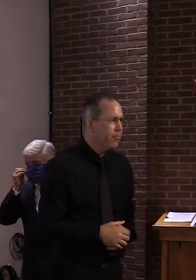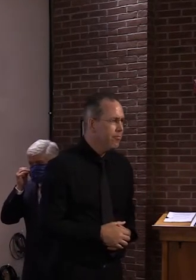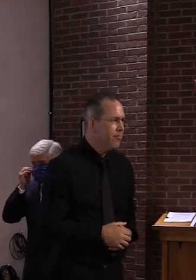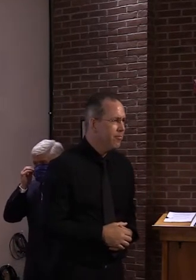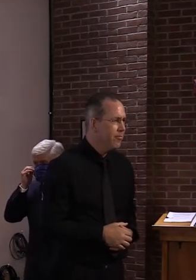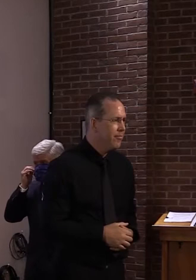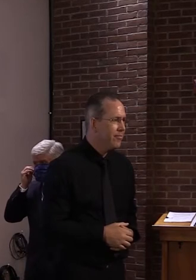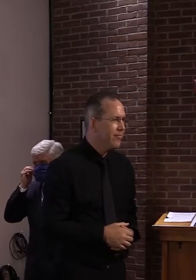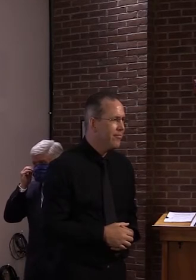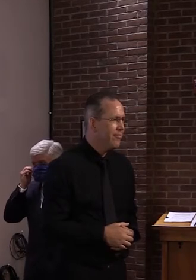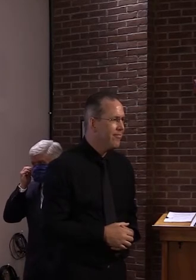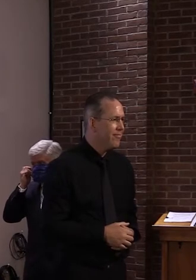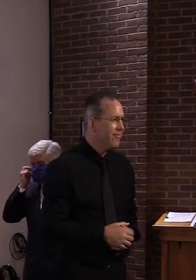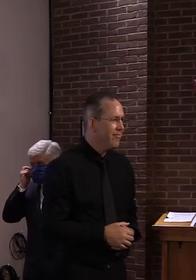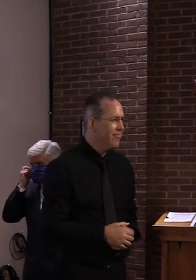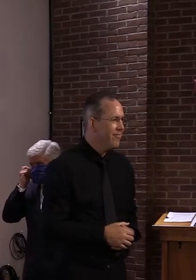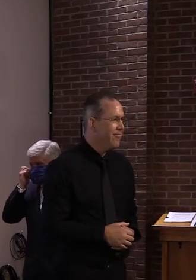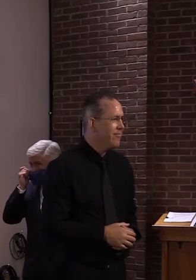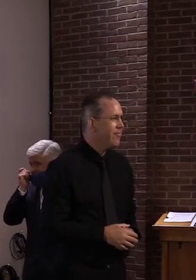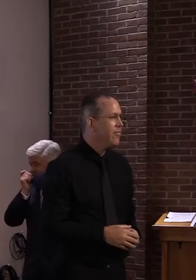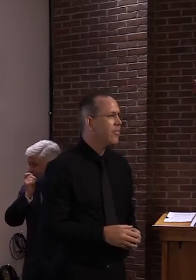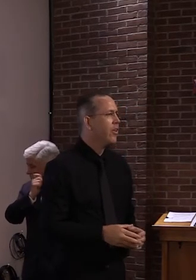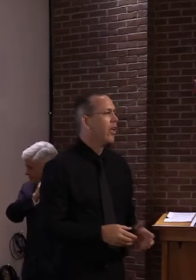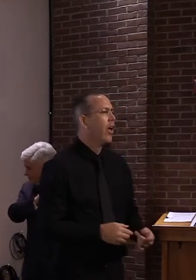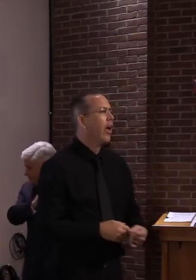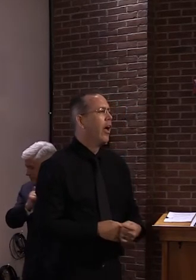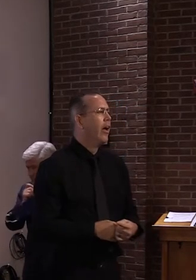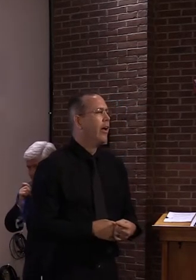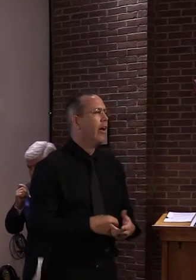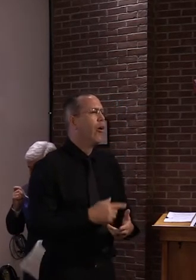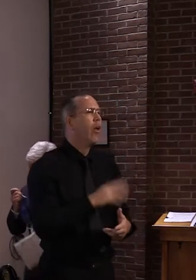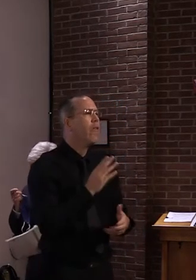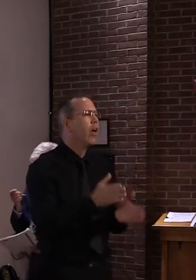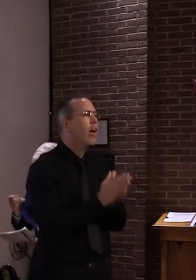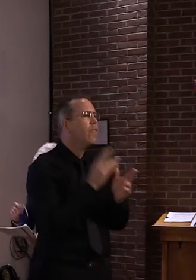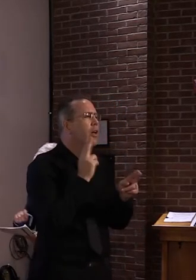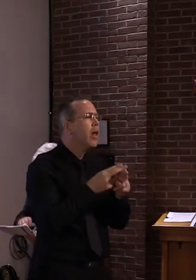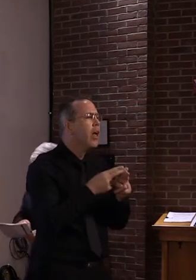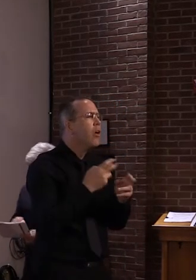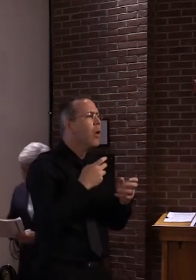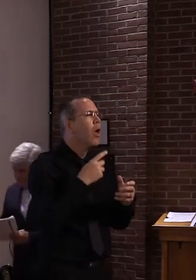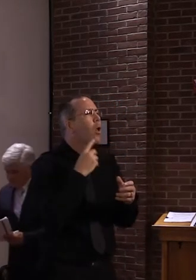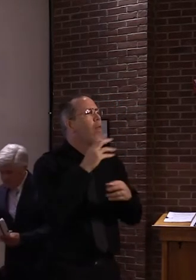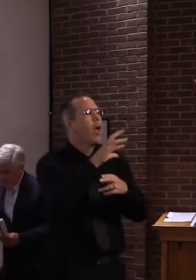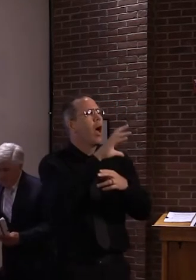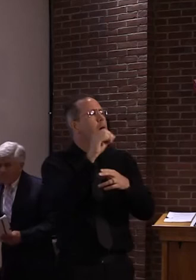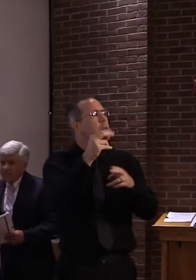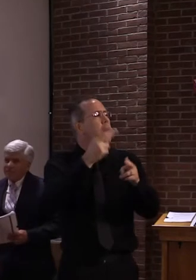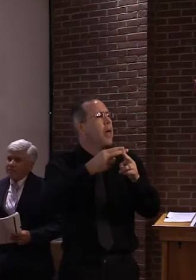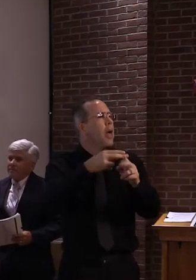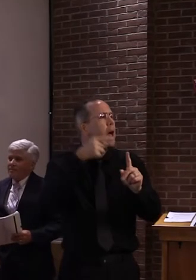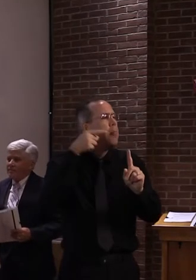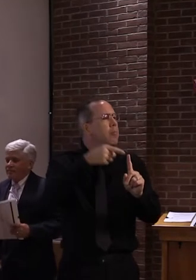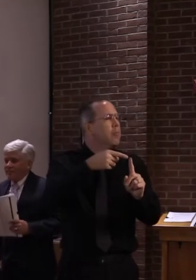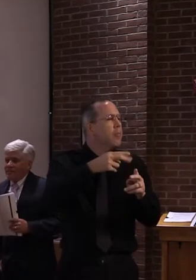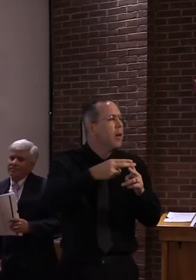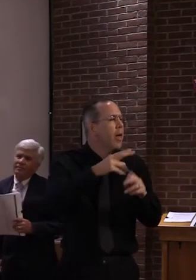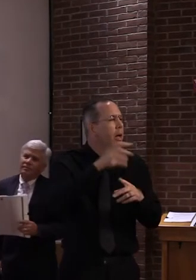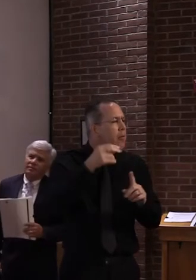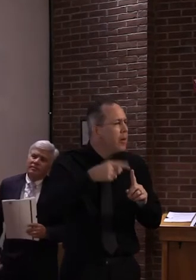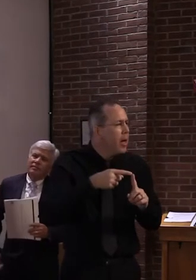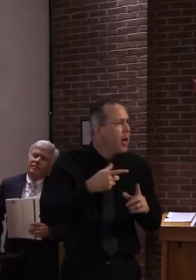out facilities before, whether it's correctional centers, the health and rehab,